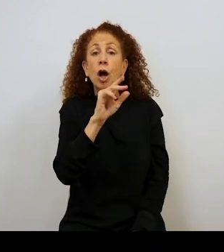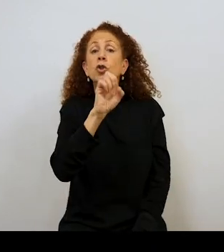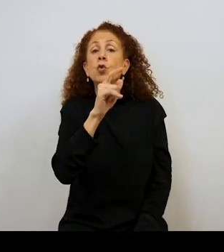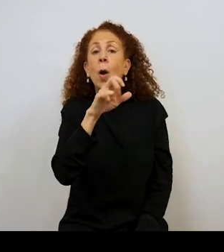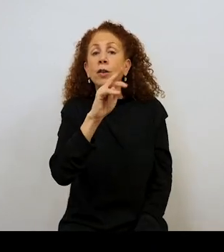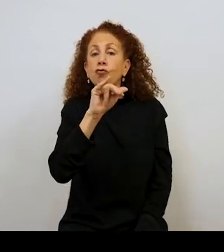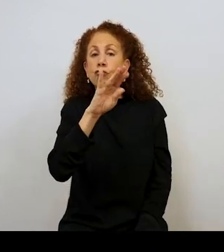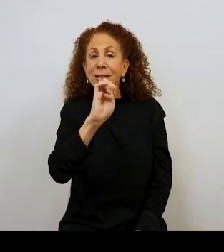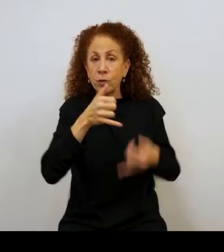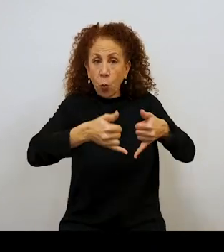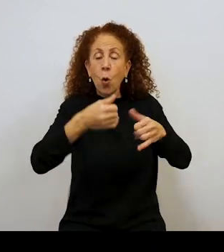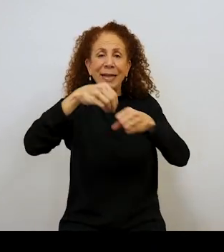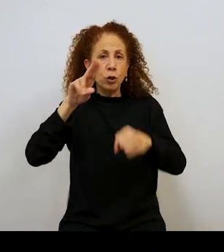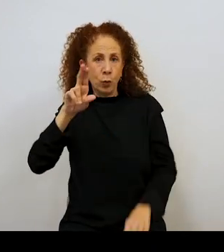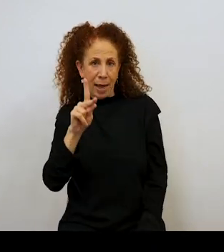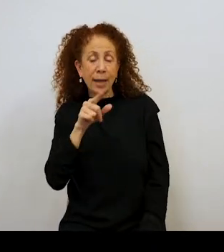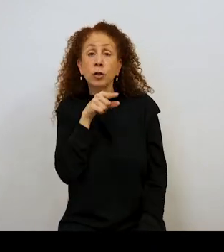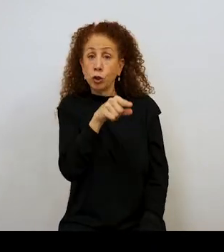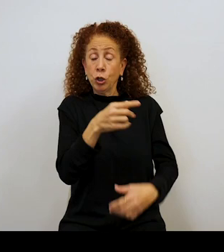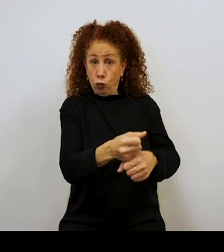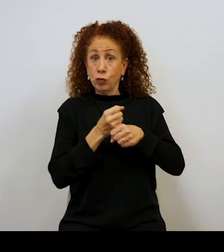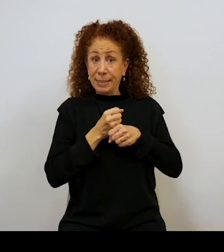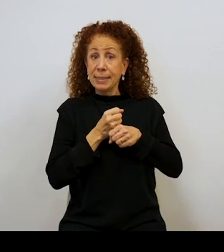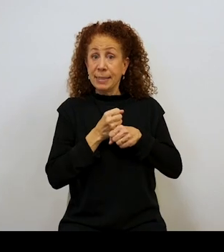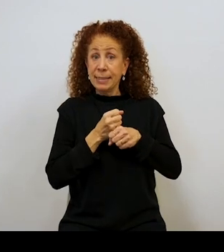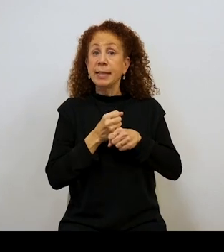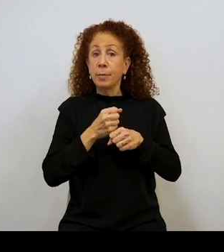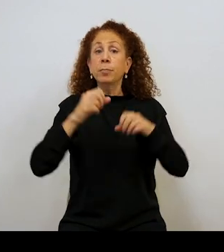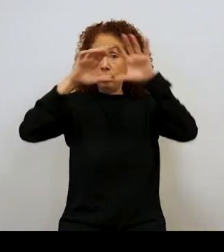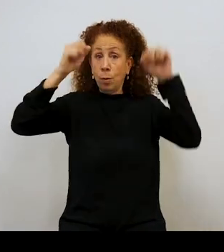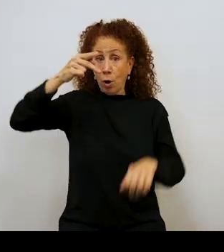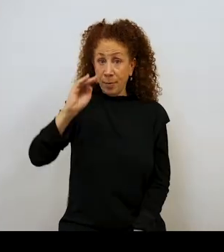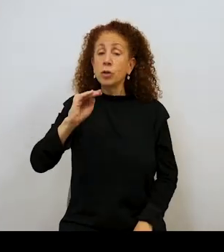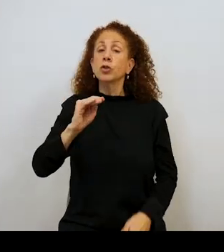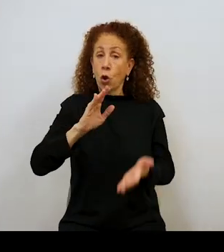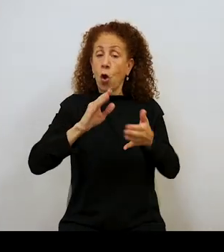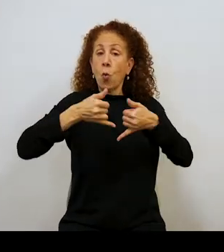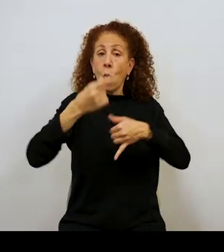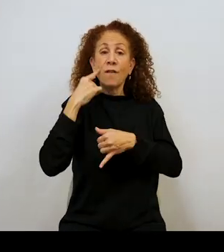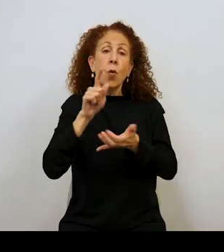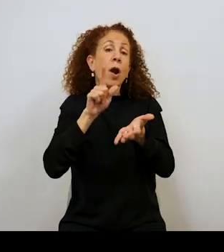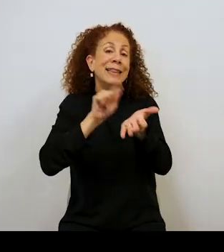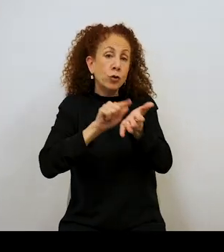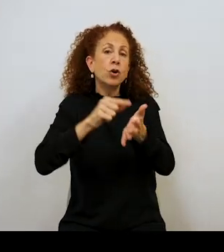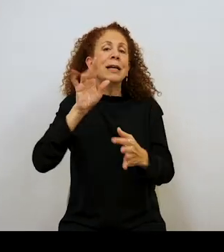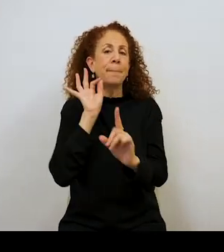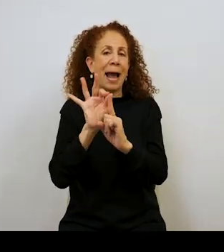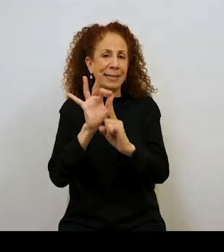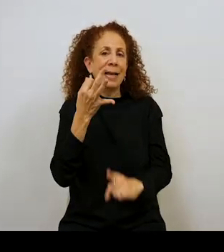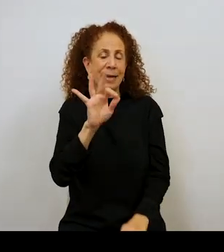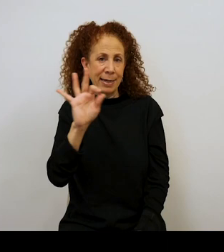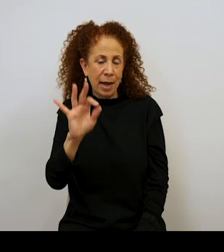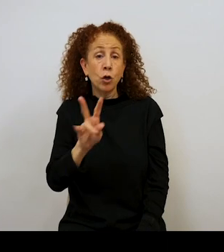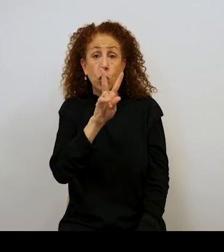Rees Award in the UK, and Shamsie received the Prime Minister's Award for Literature in Pakistan in